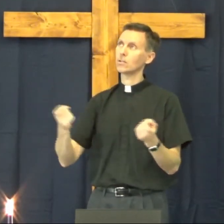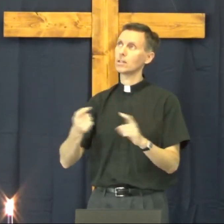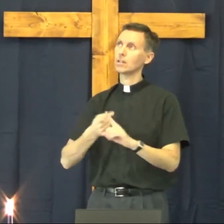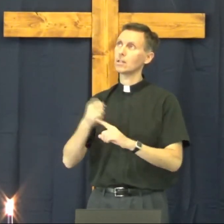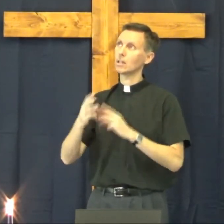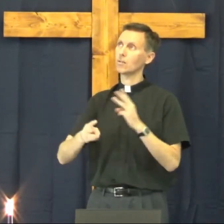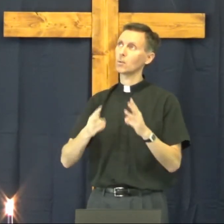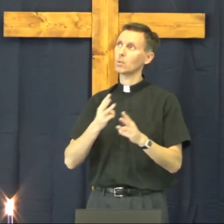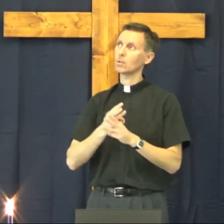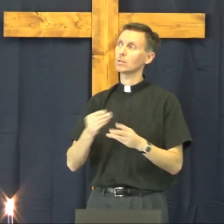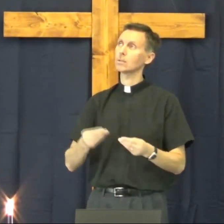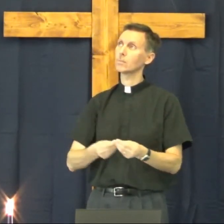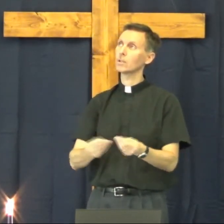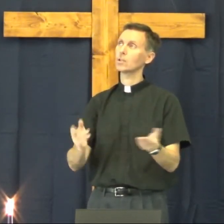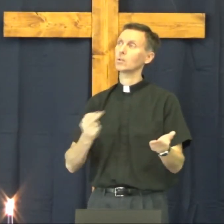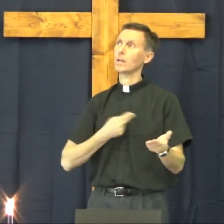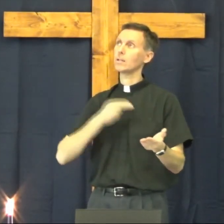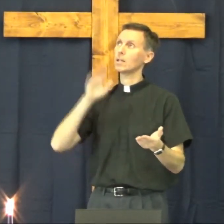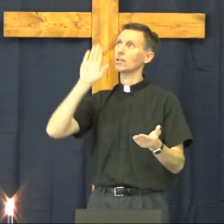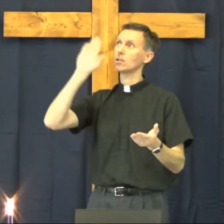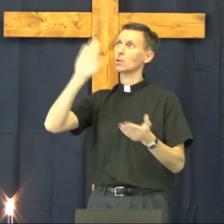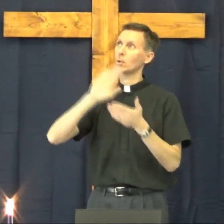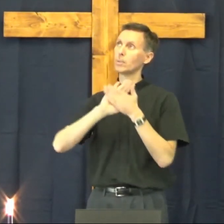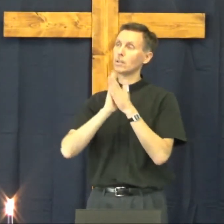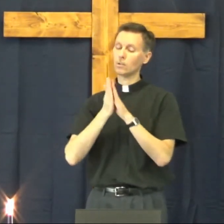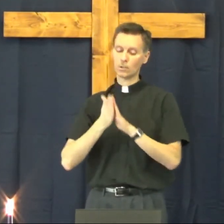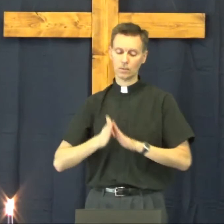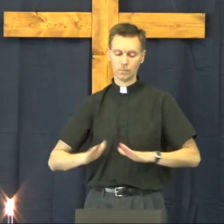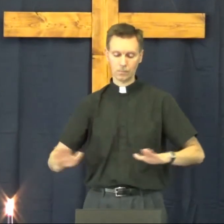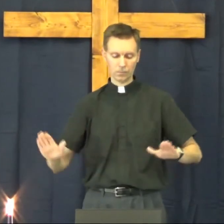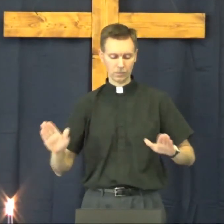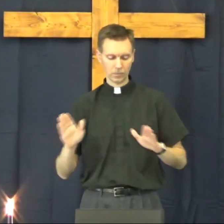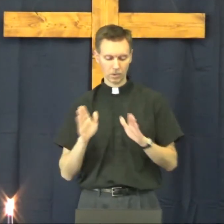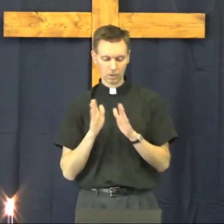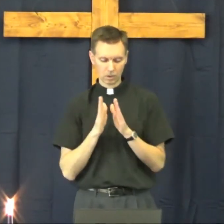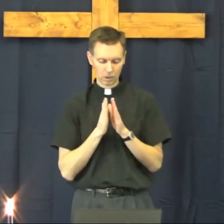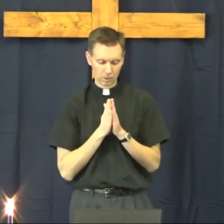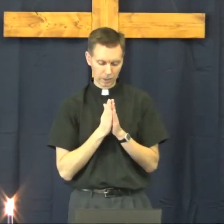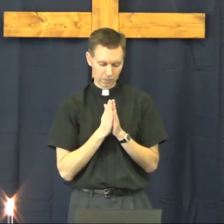sin of the world. Grant us your peace. Amen.